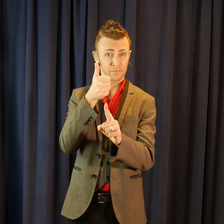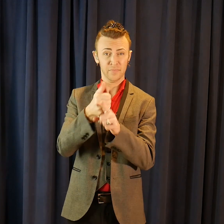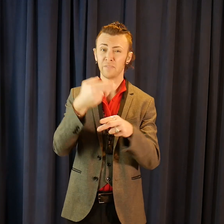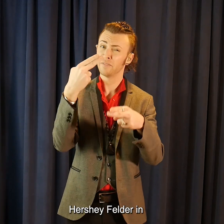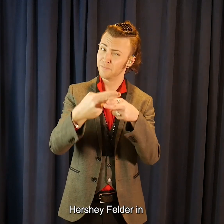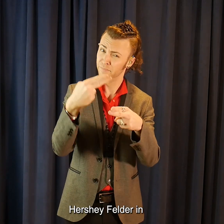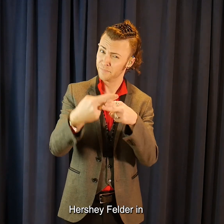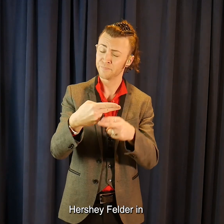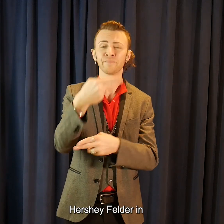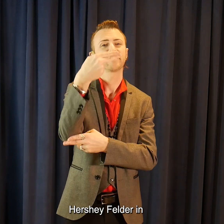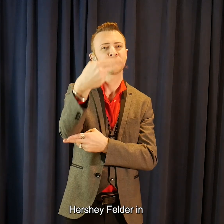Hershey Felder